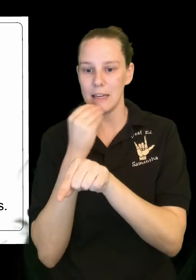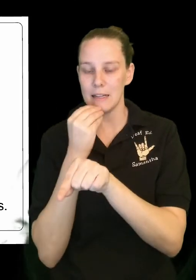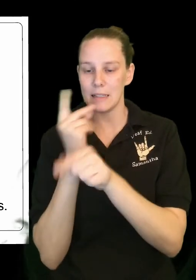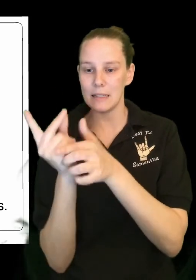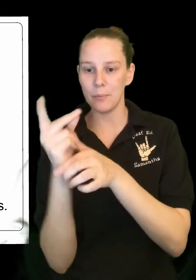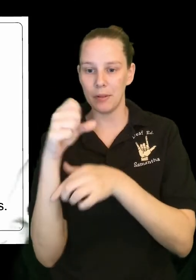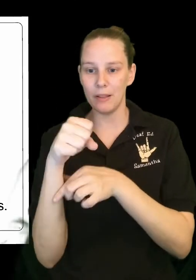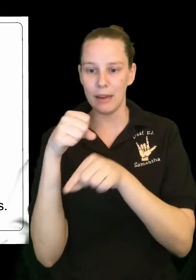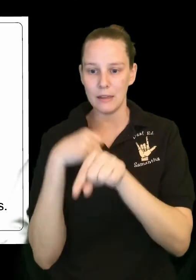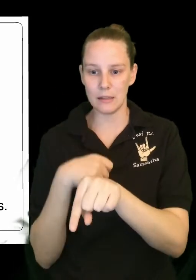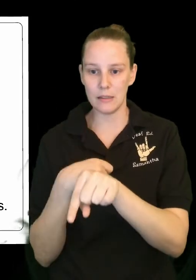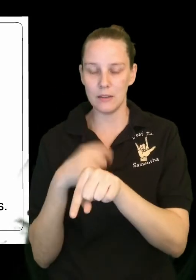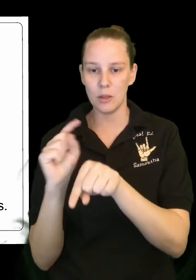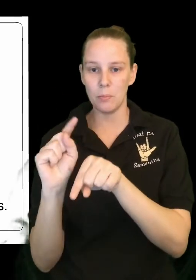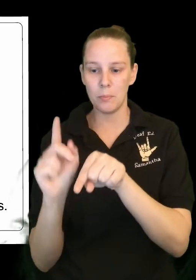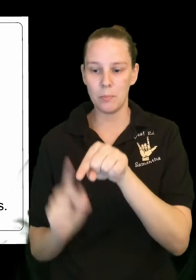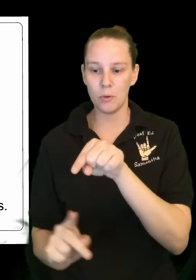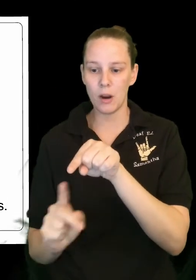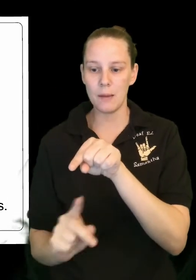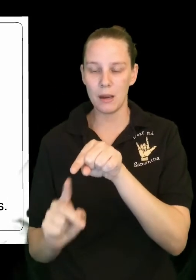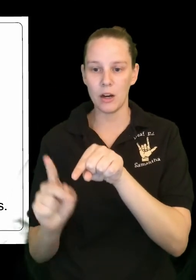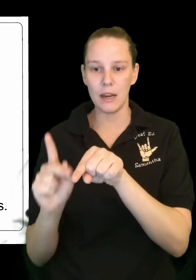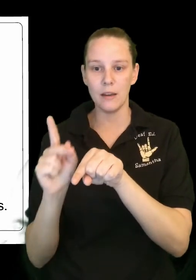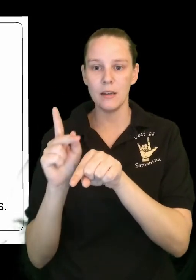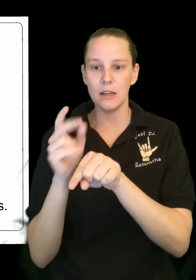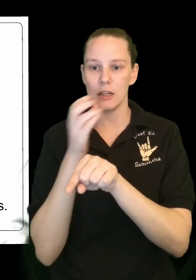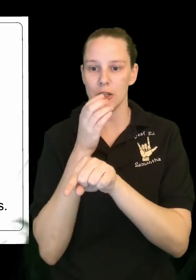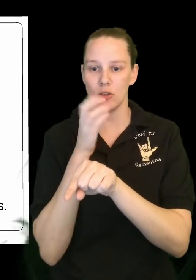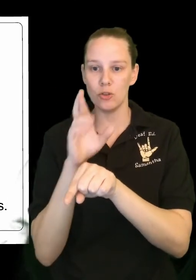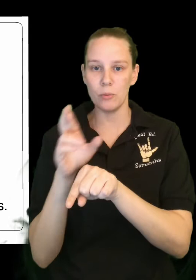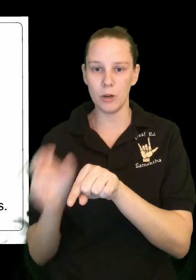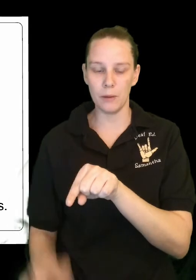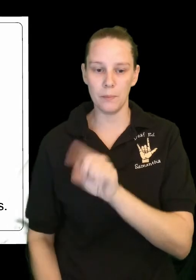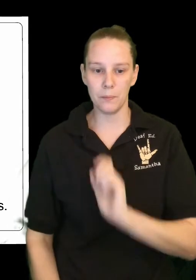eats the plant, the primary consumer.